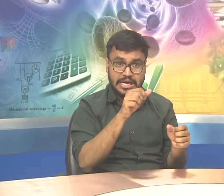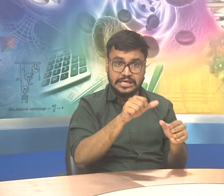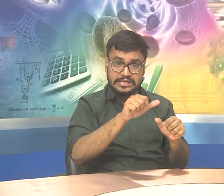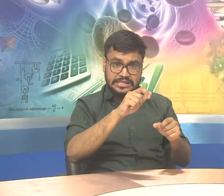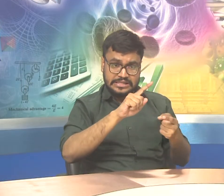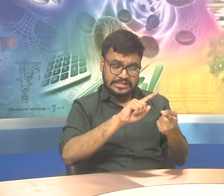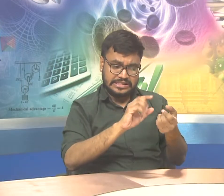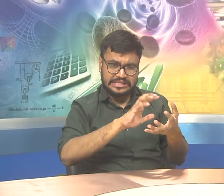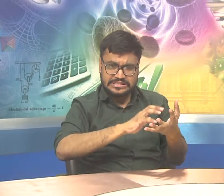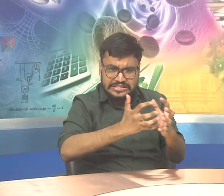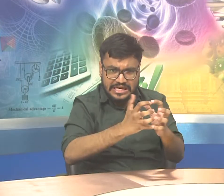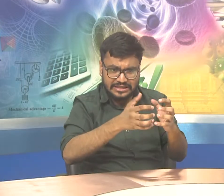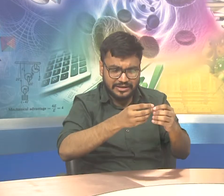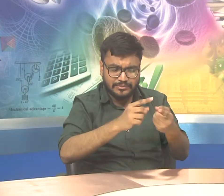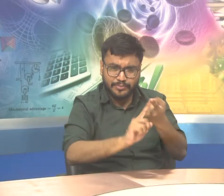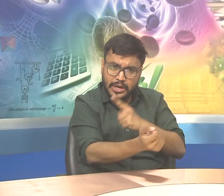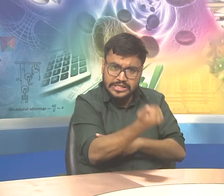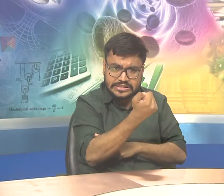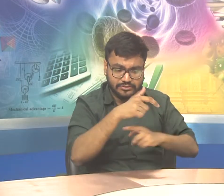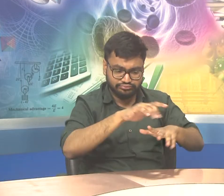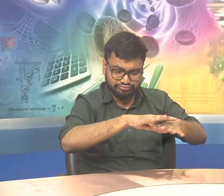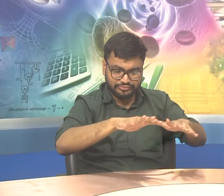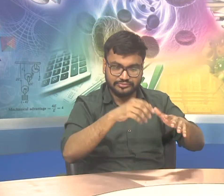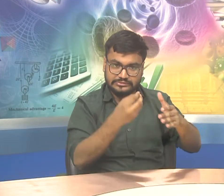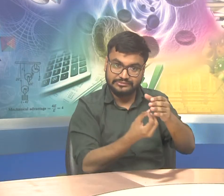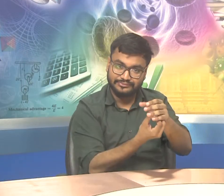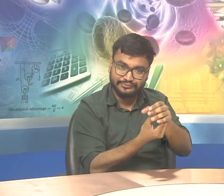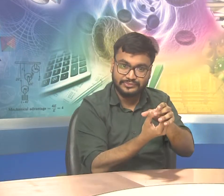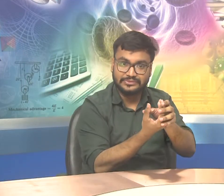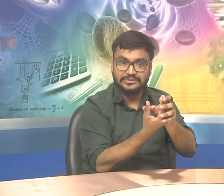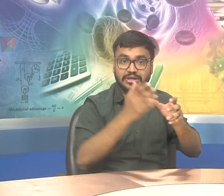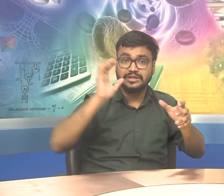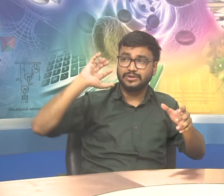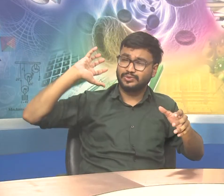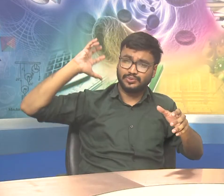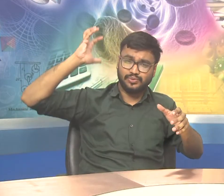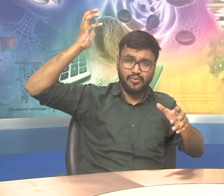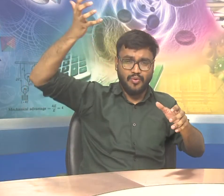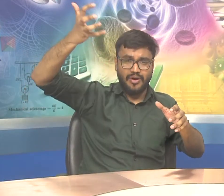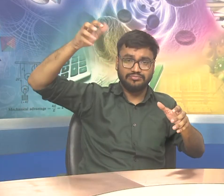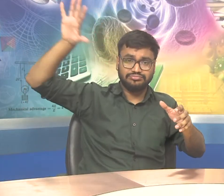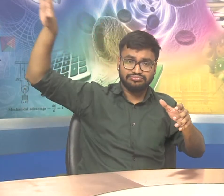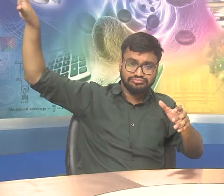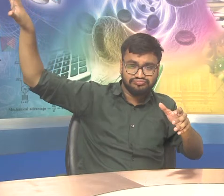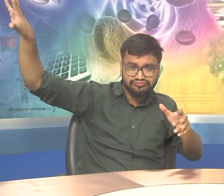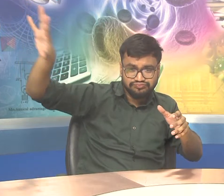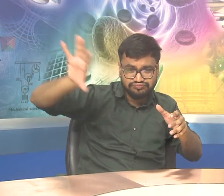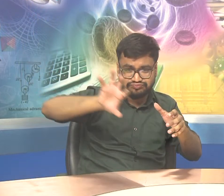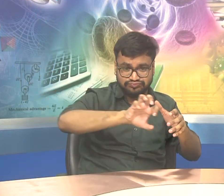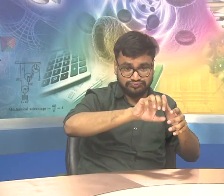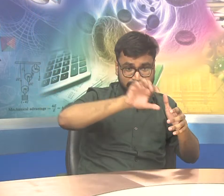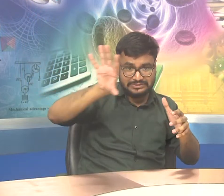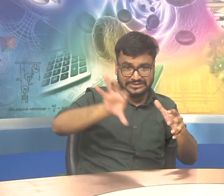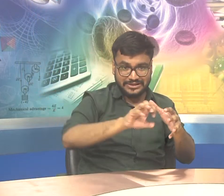can be seen in photosynthesis, as solar energy changes into chemical